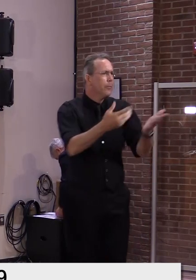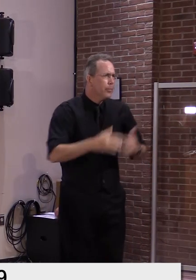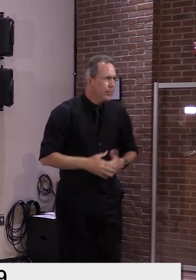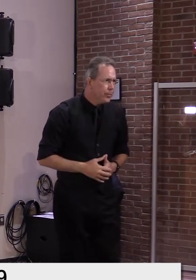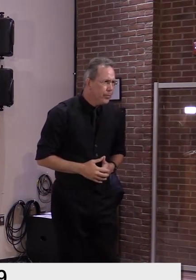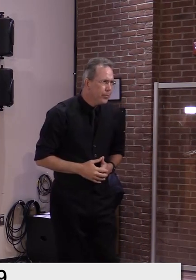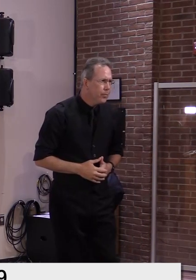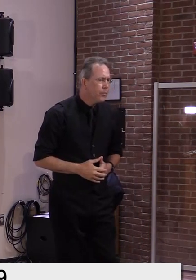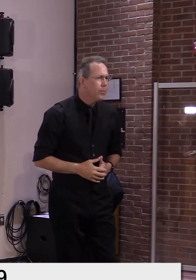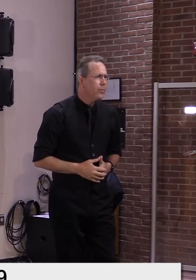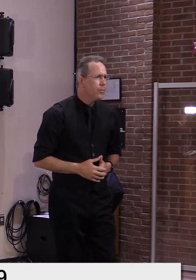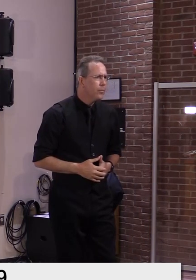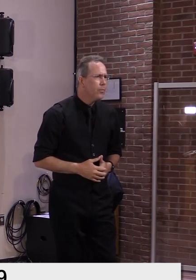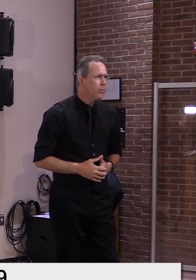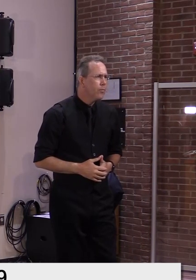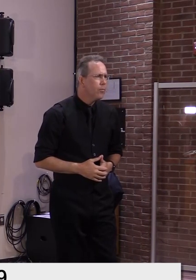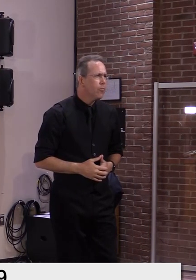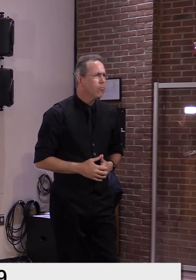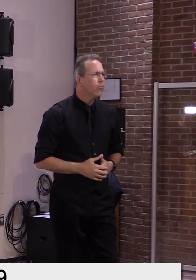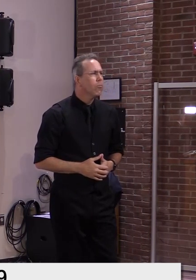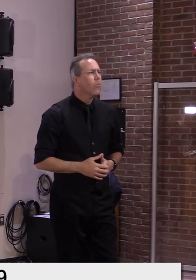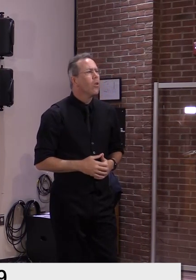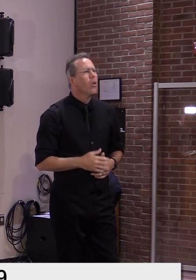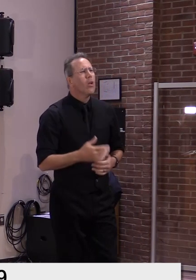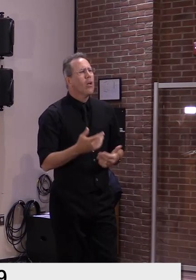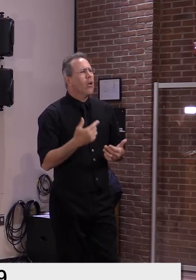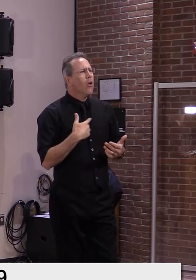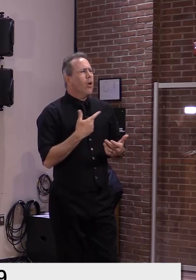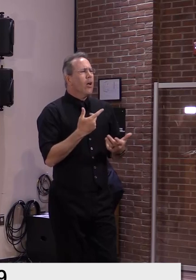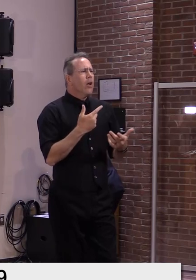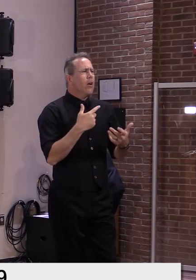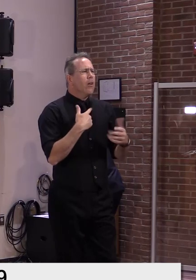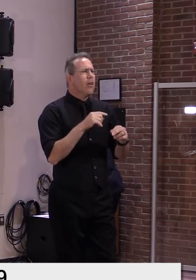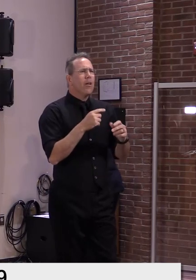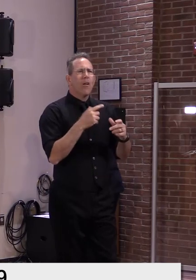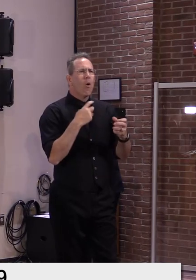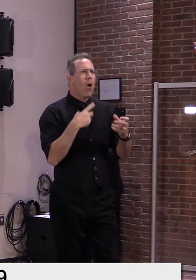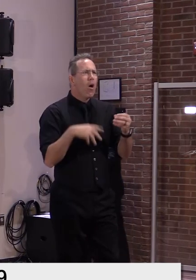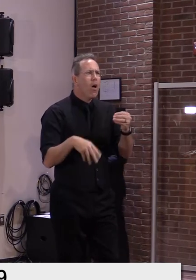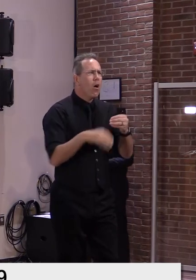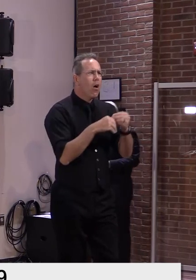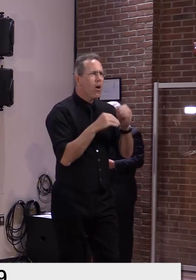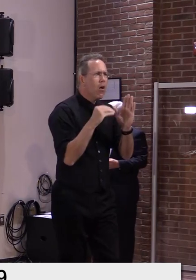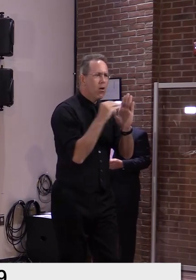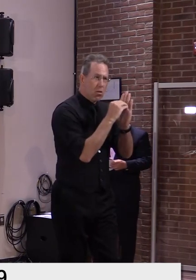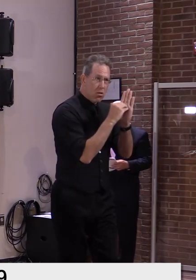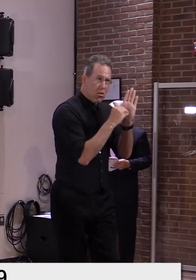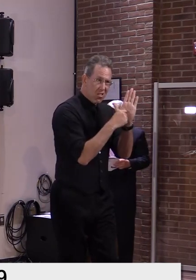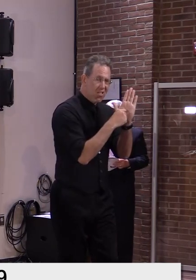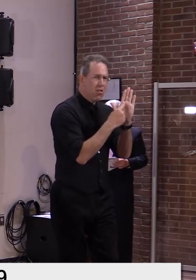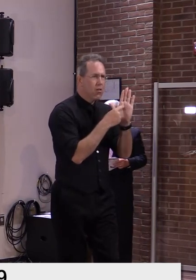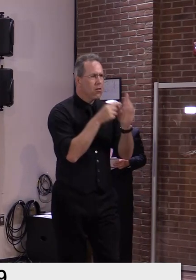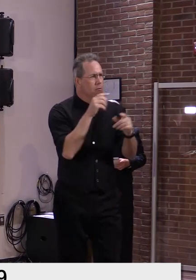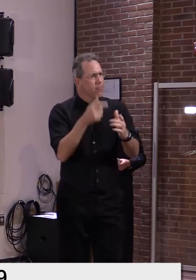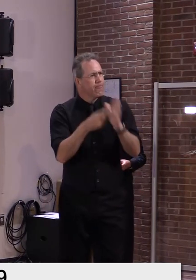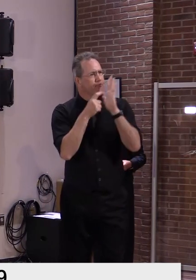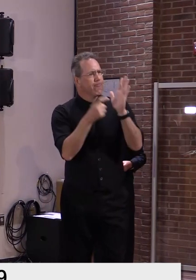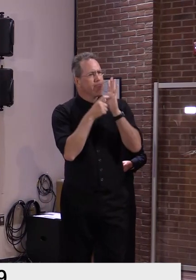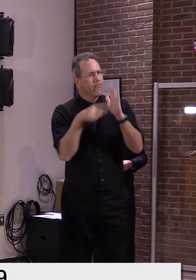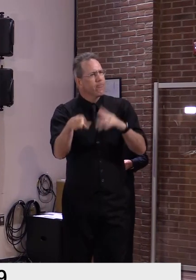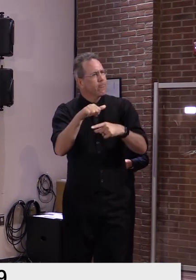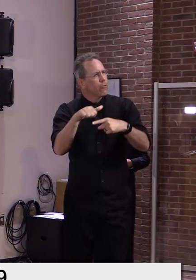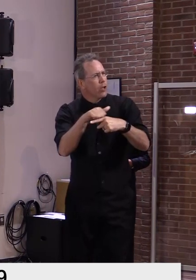with all the new provisions that we put into place, I think that's one. It's not going to be overnight. It's going to